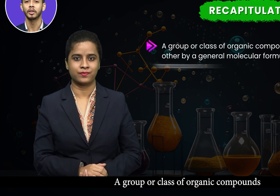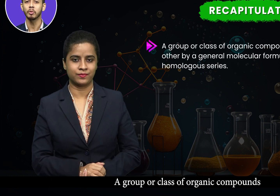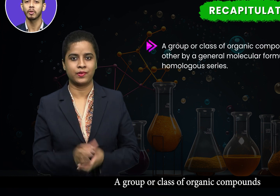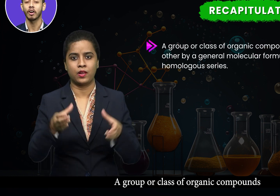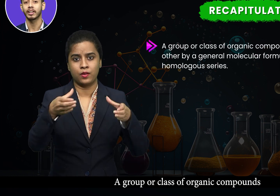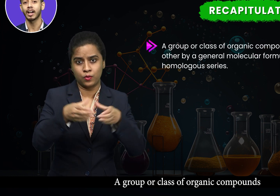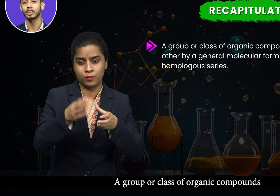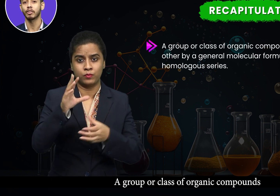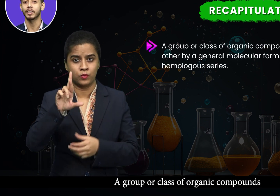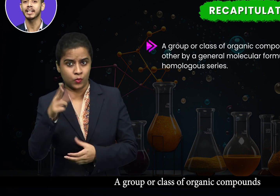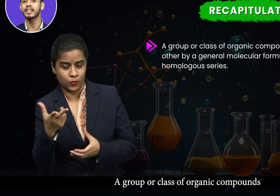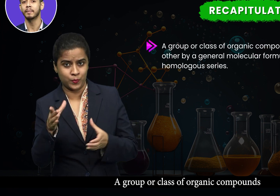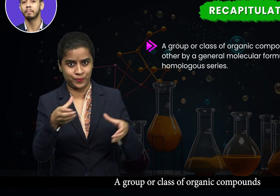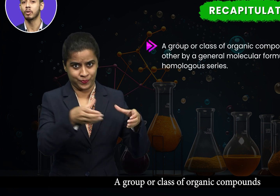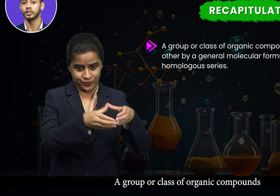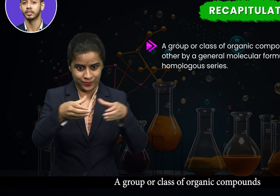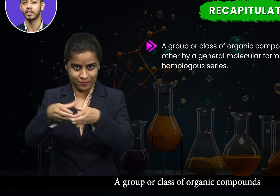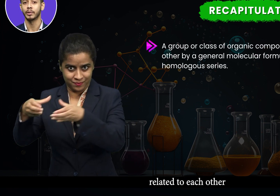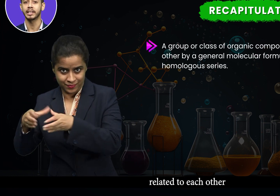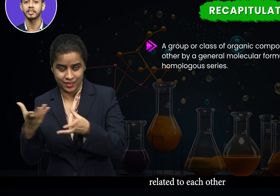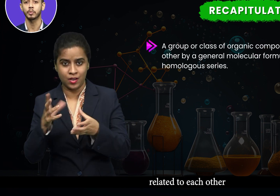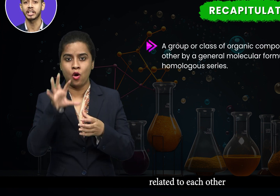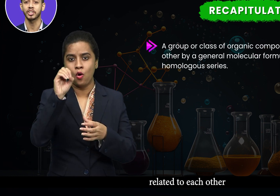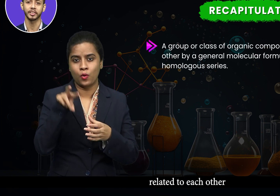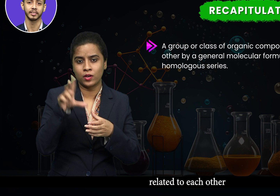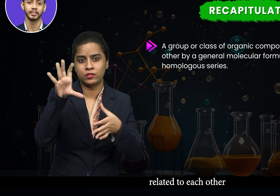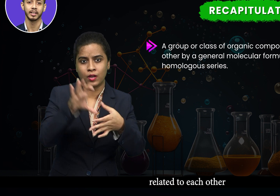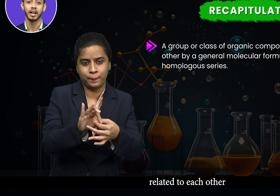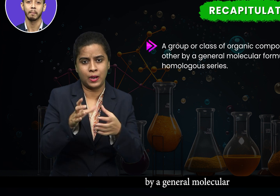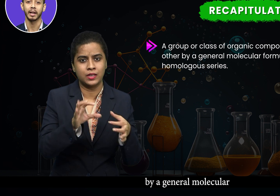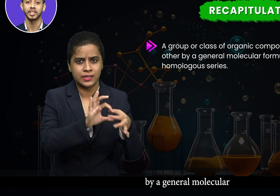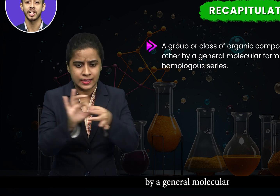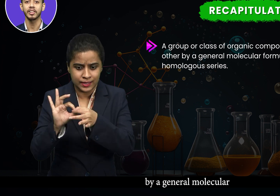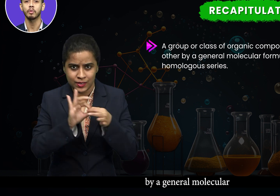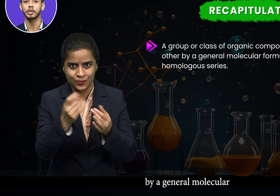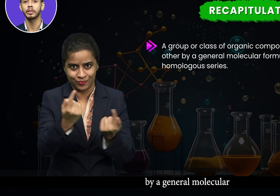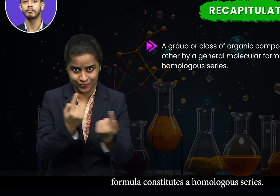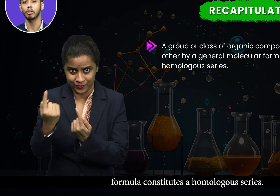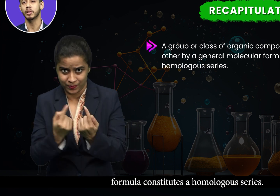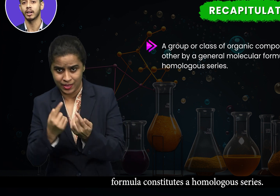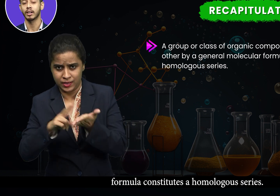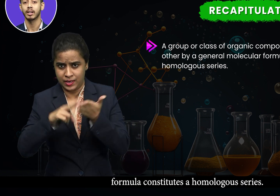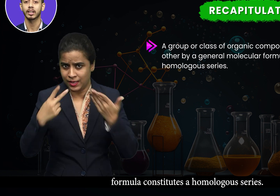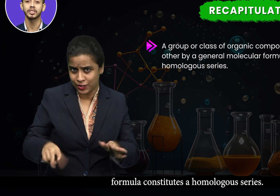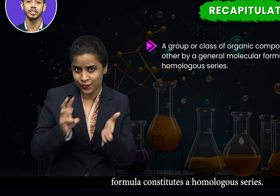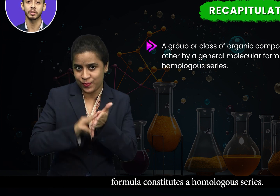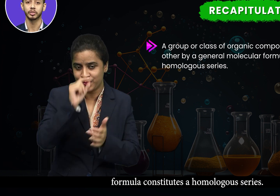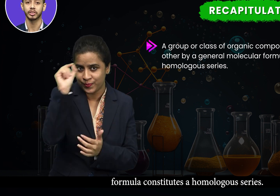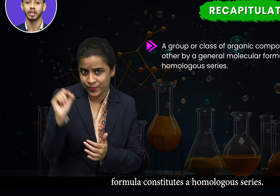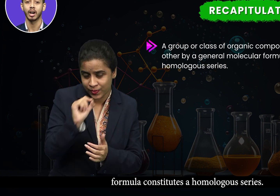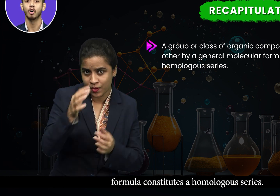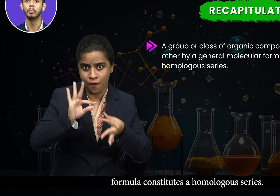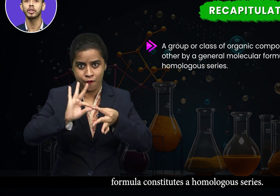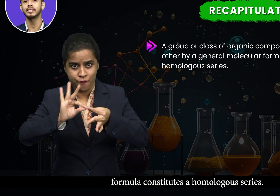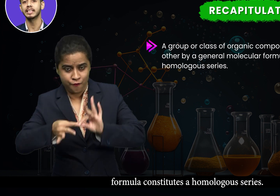A group or class of organic compounds related to each other by a general molecular formula